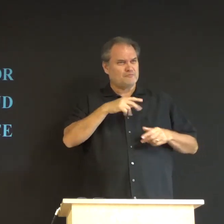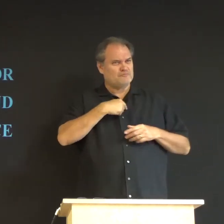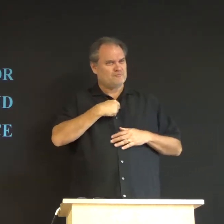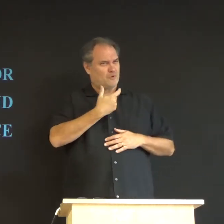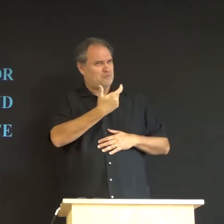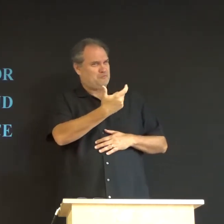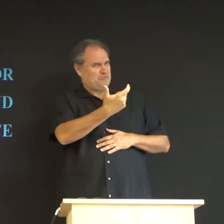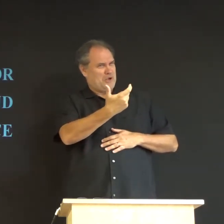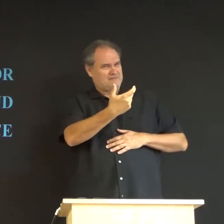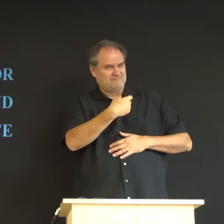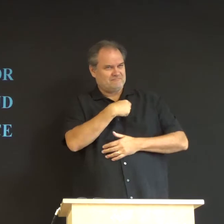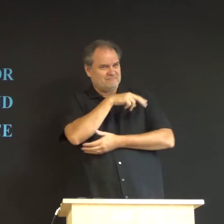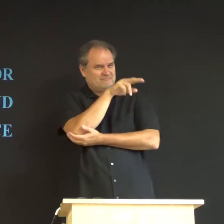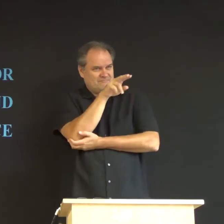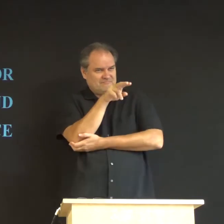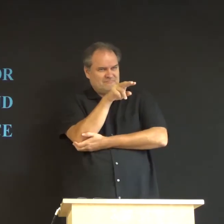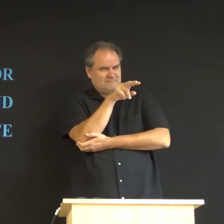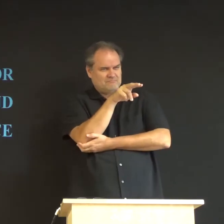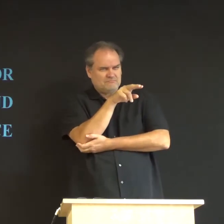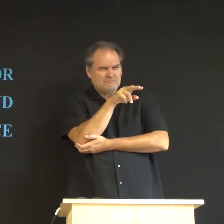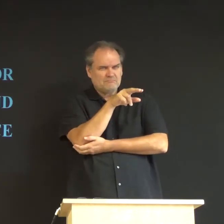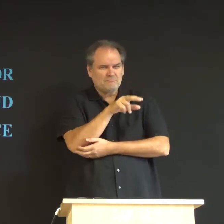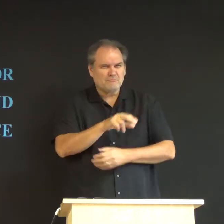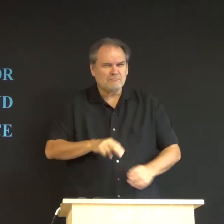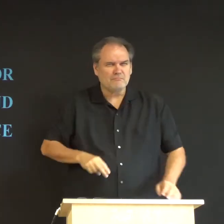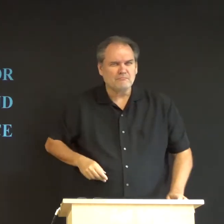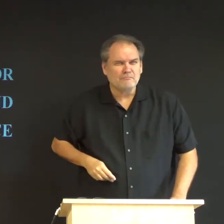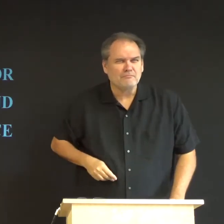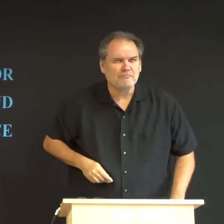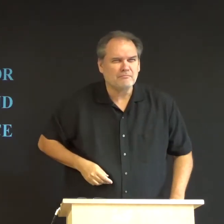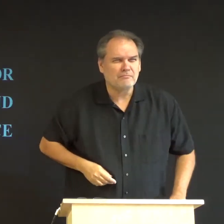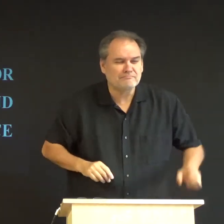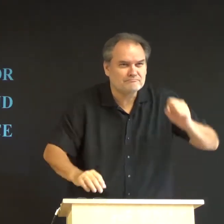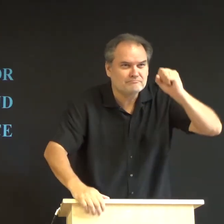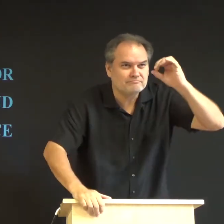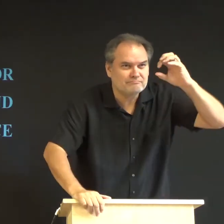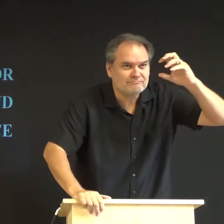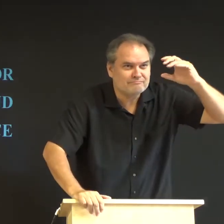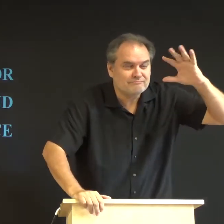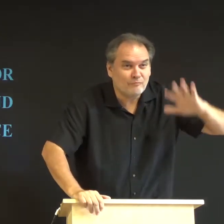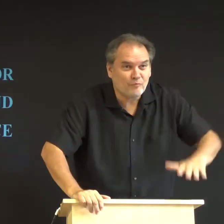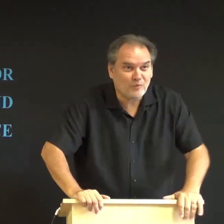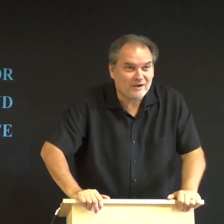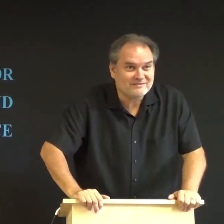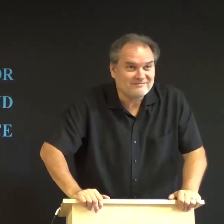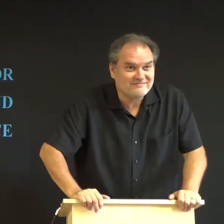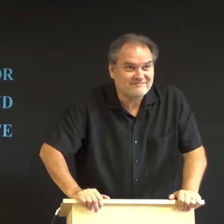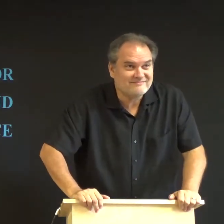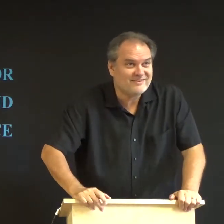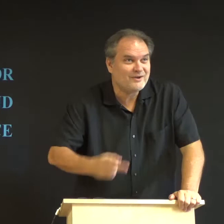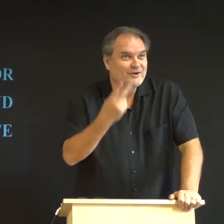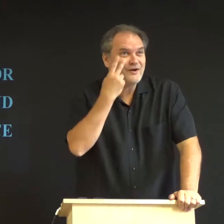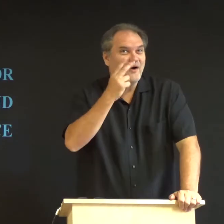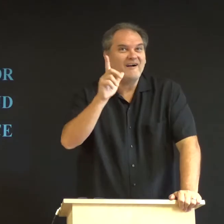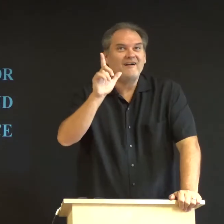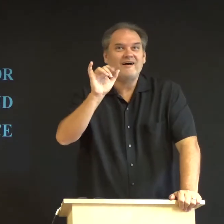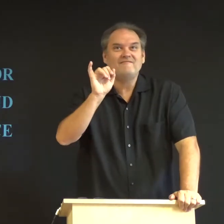When the character auditioned. I remember watching on the mirror and being just done.